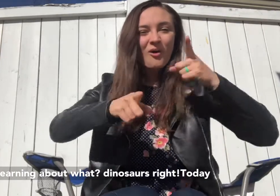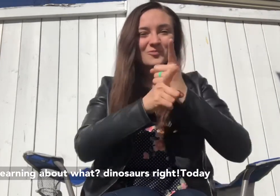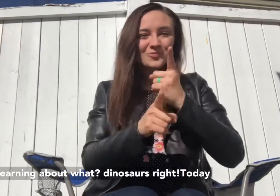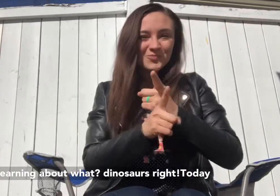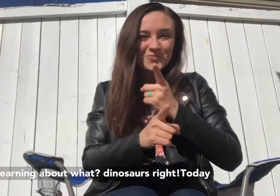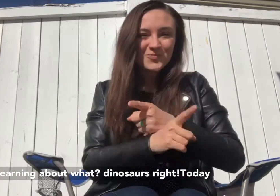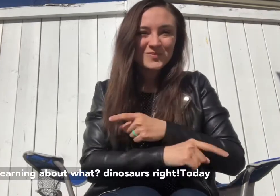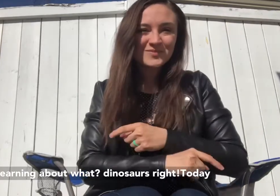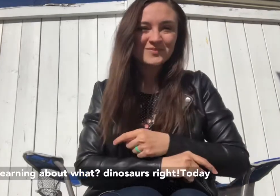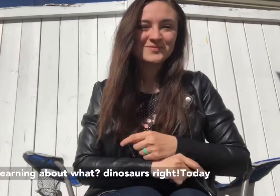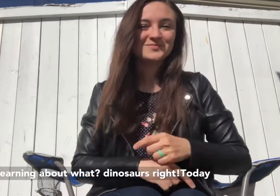Dinosaurs, right?